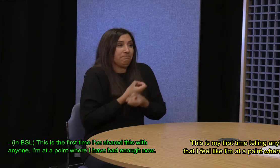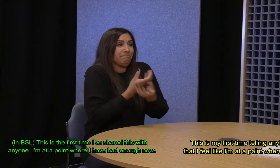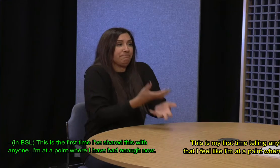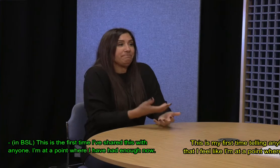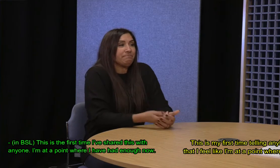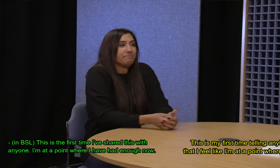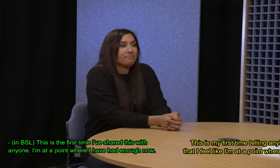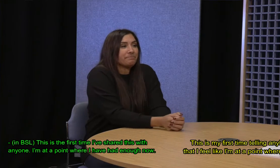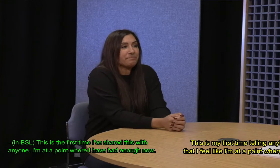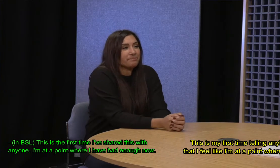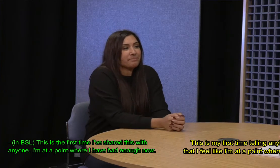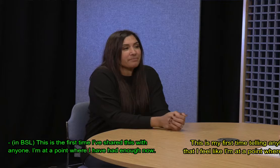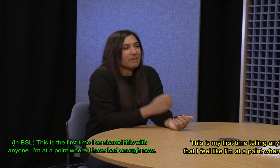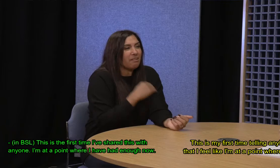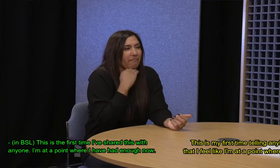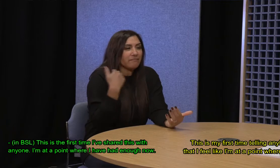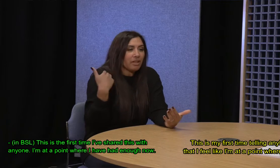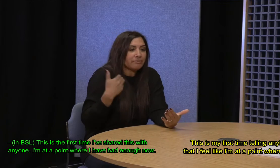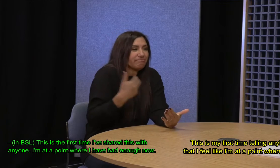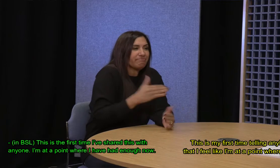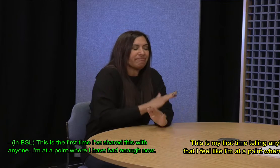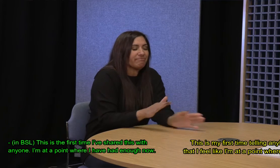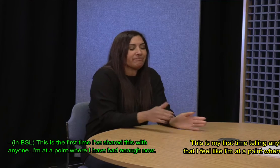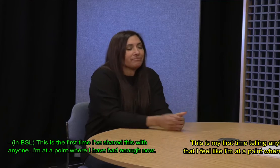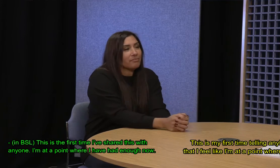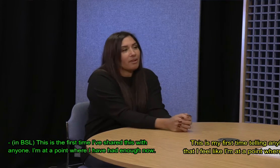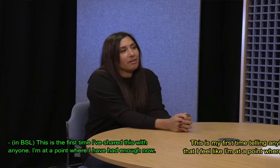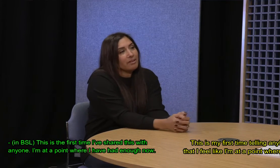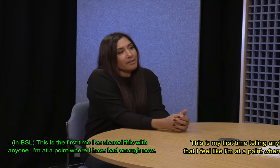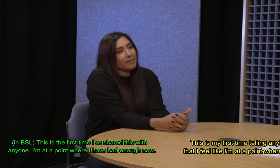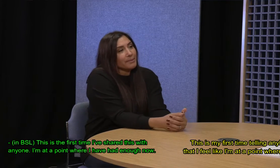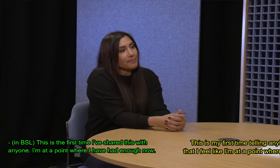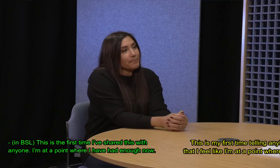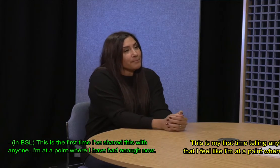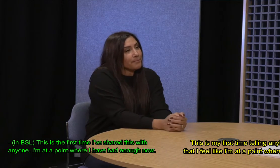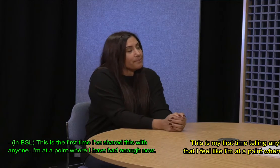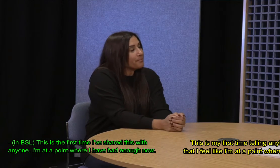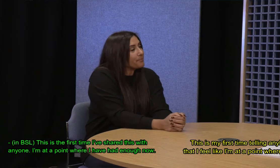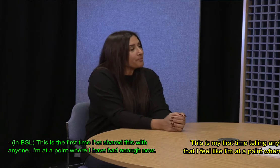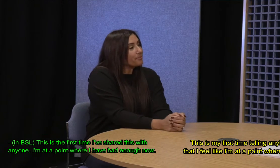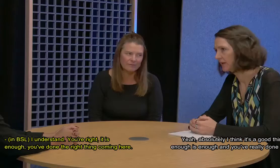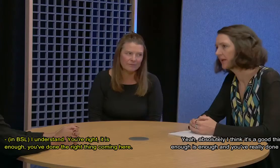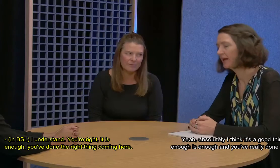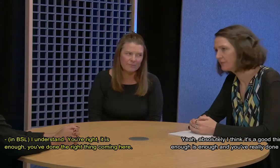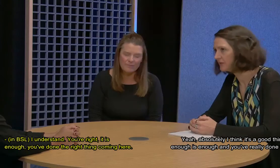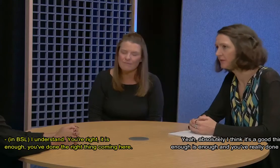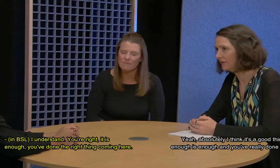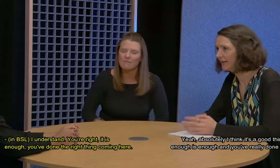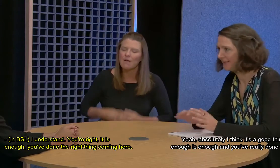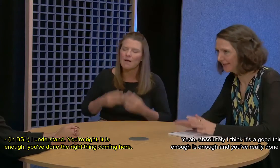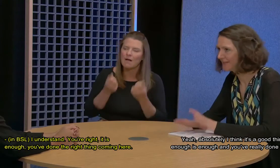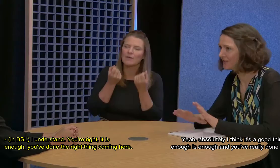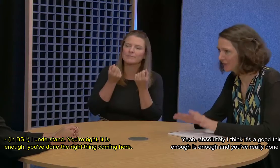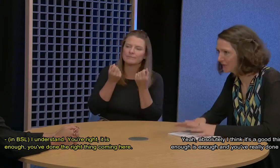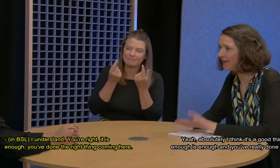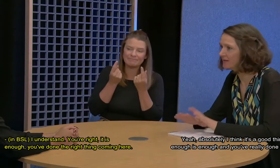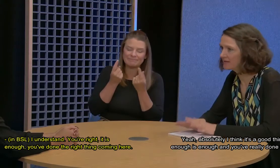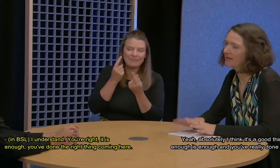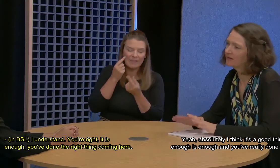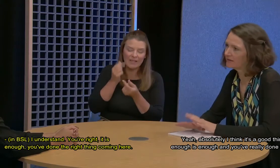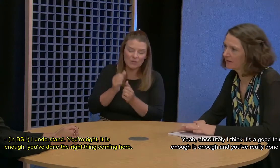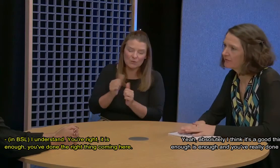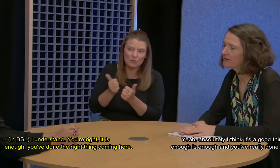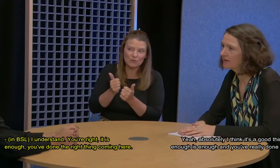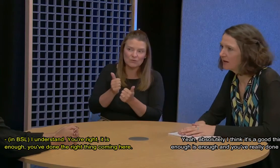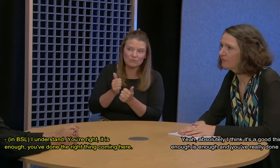This is my first time telling anybody. Okay. It's just that I feel like I'm at a point where it's enough. Mm-hmm. Yeah, absolutely. I think it's a good thing to